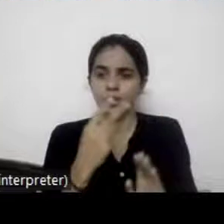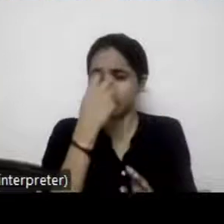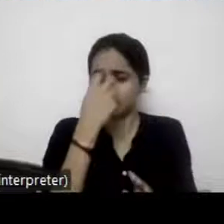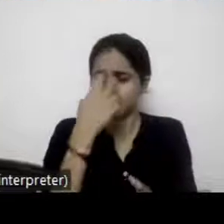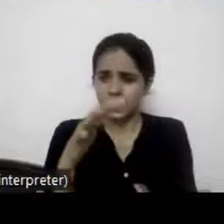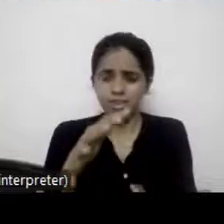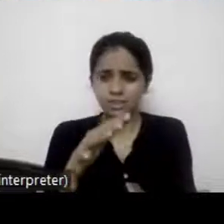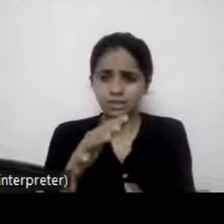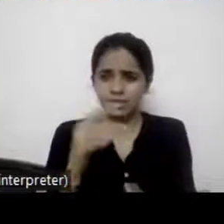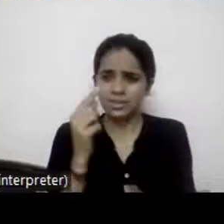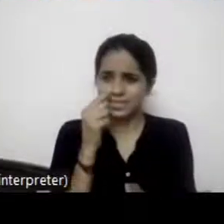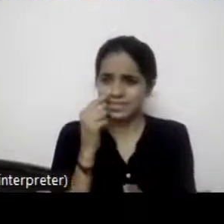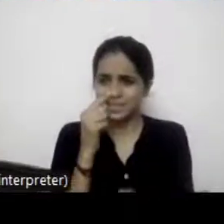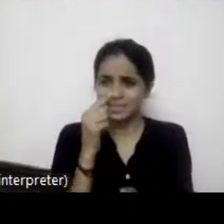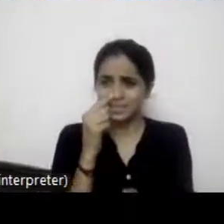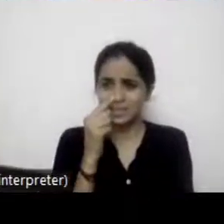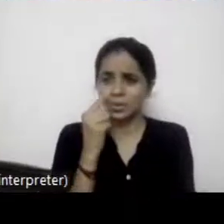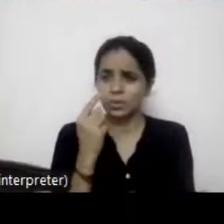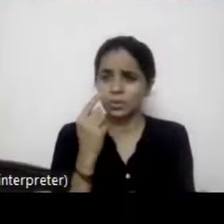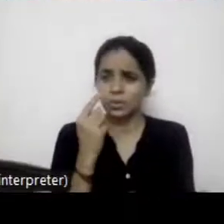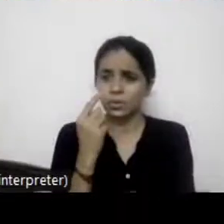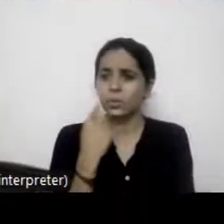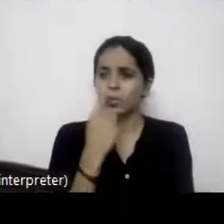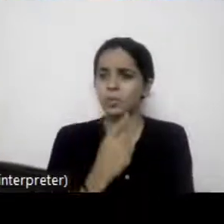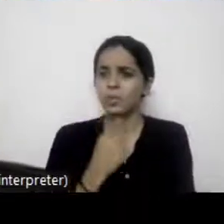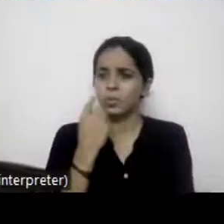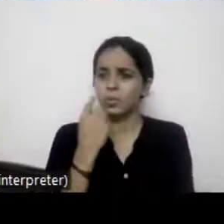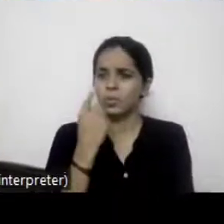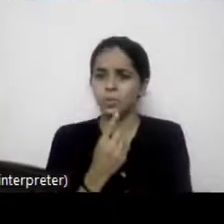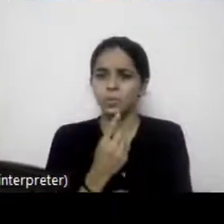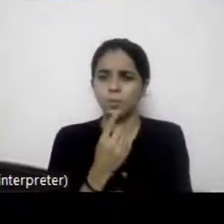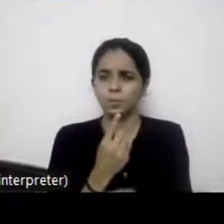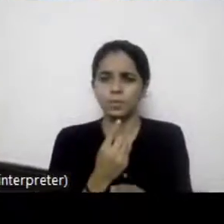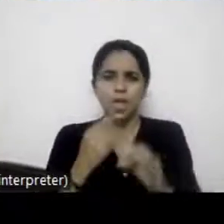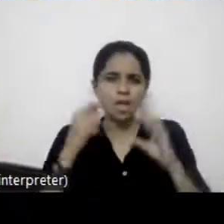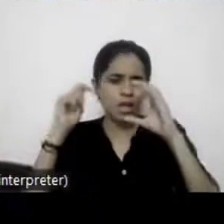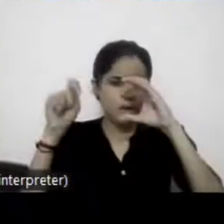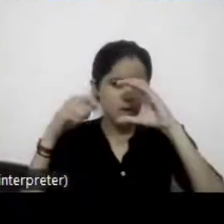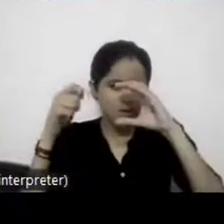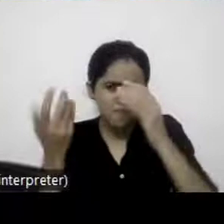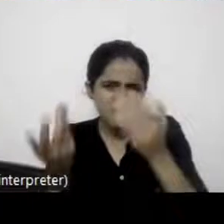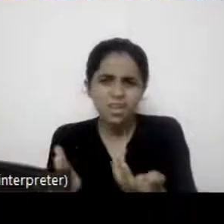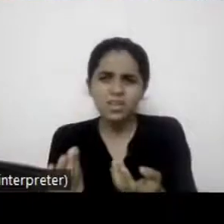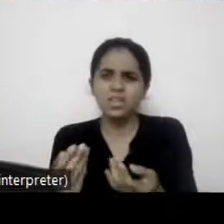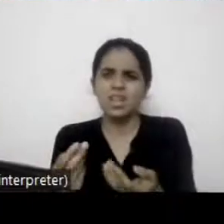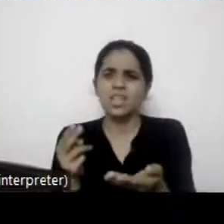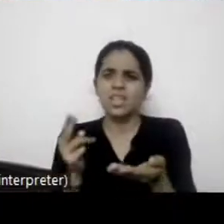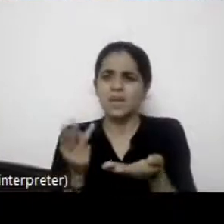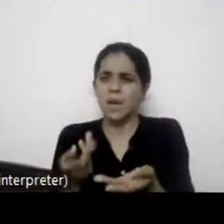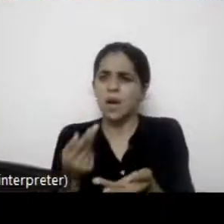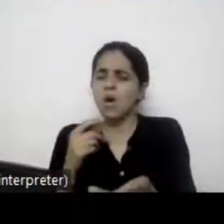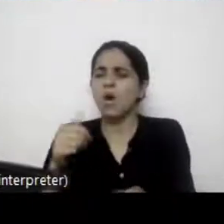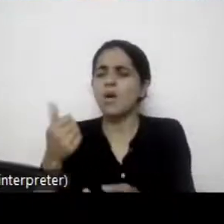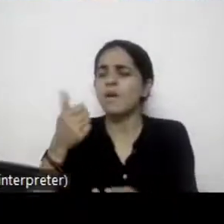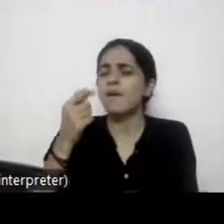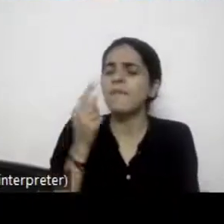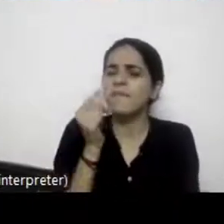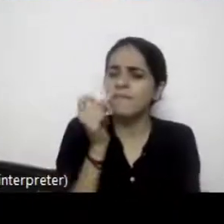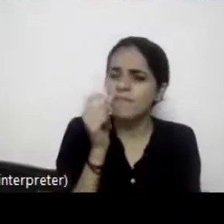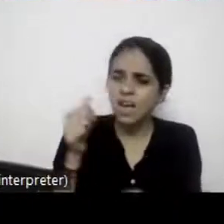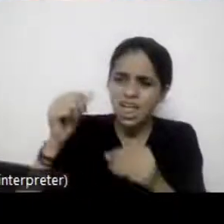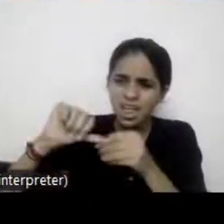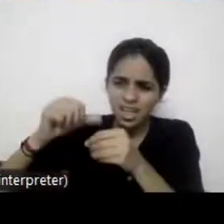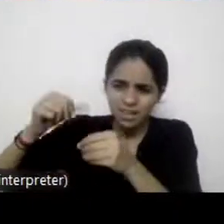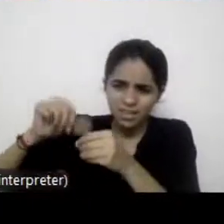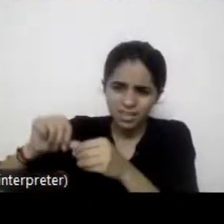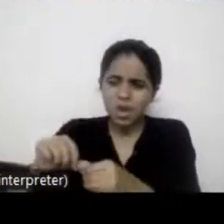girl who's usually shown as orphan, or the father is alcoholic and she's